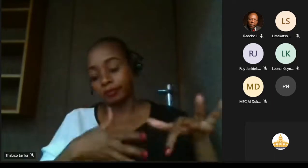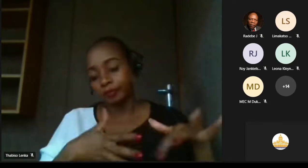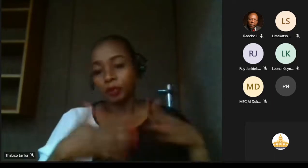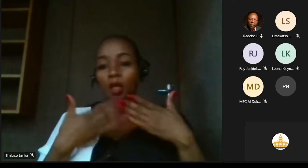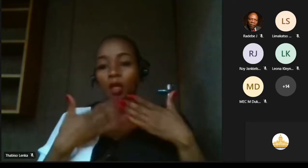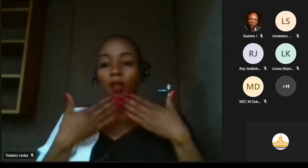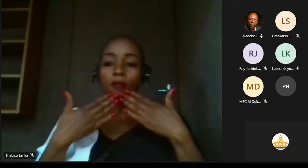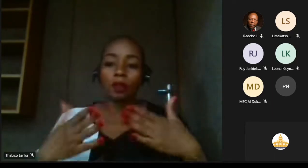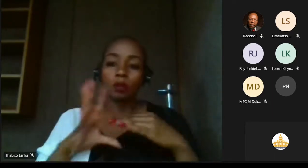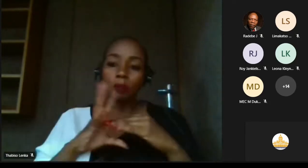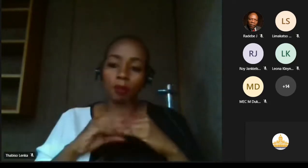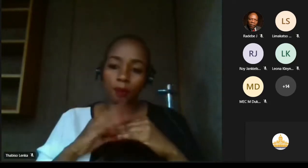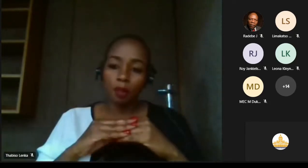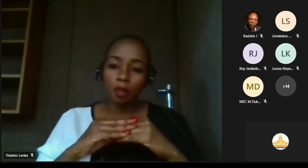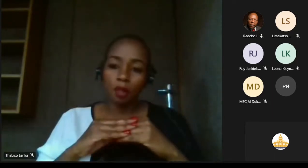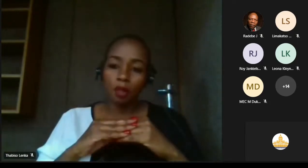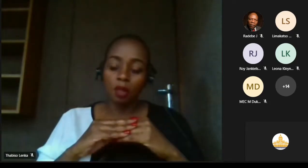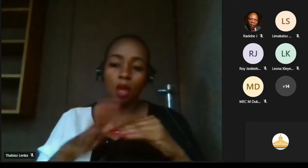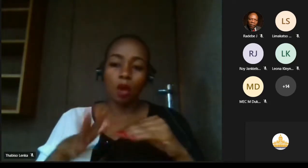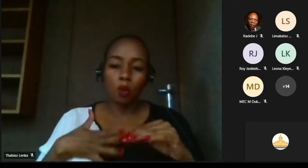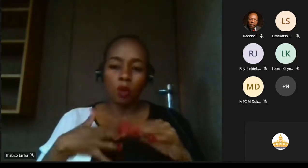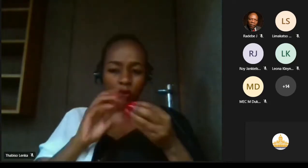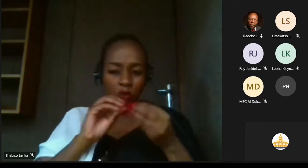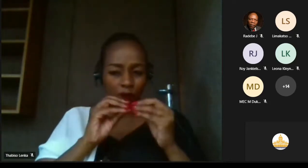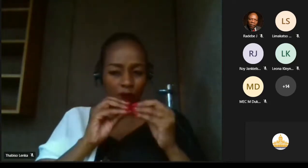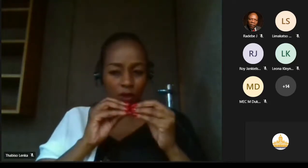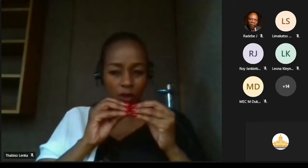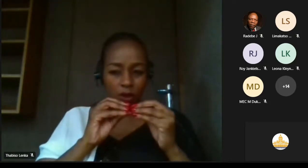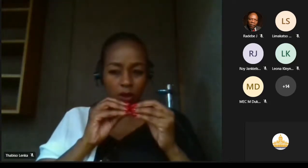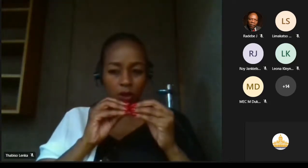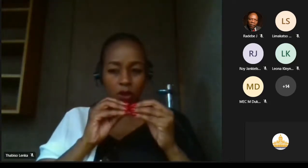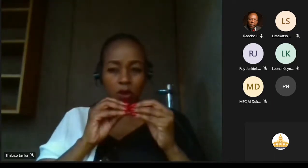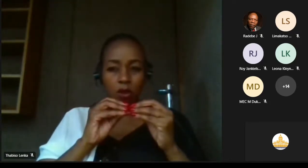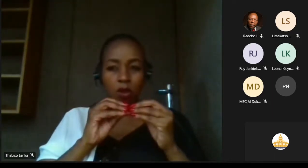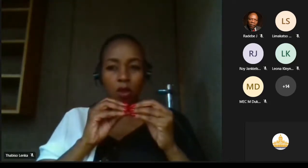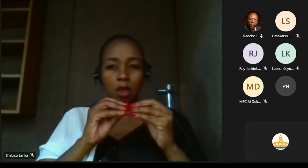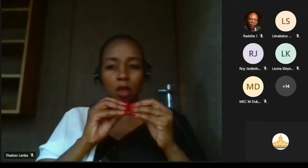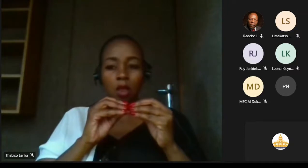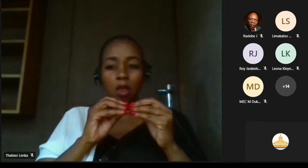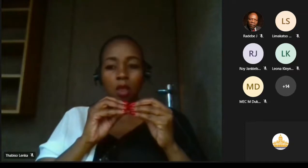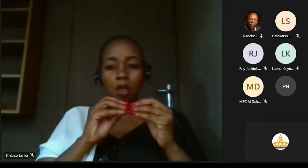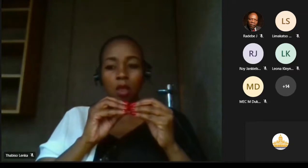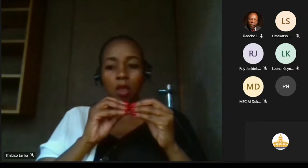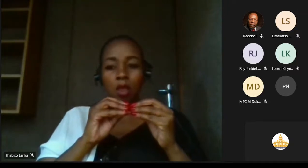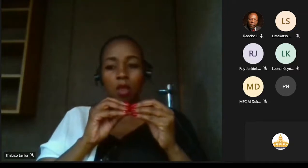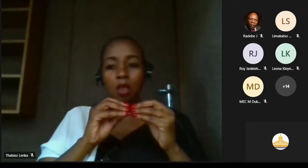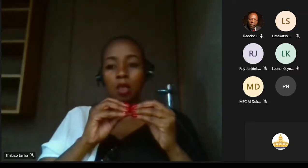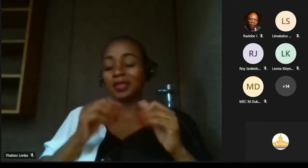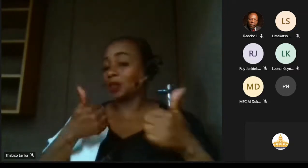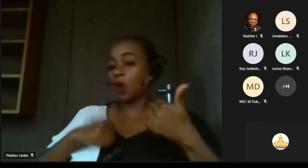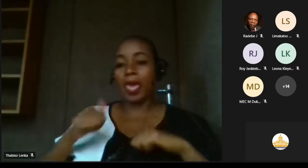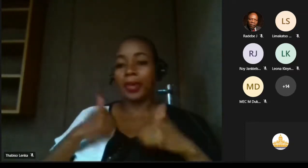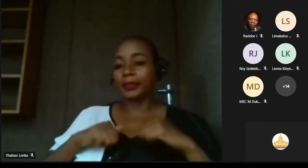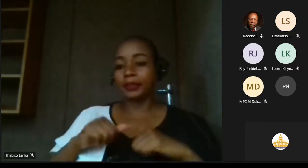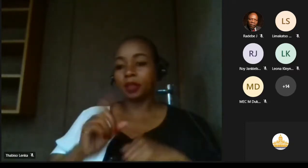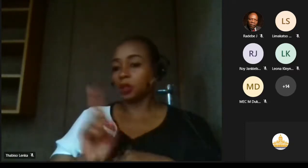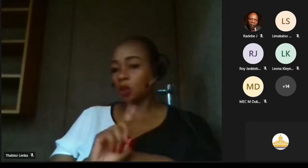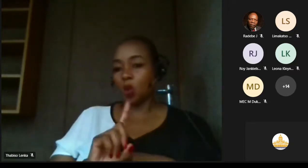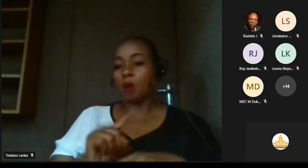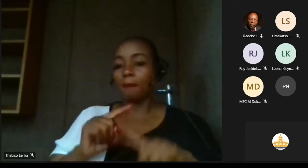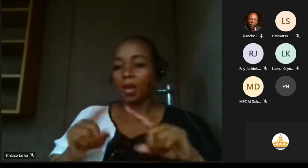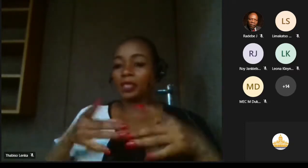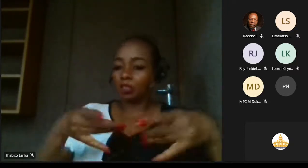Honorable Member. But just to correct, for the sake of Hansard, it's not Acting, it's the Chair